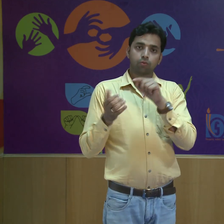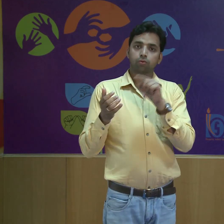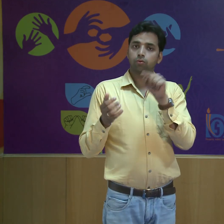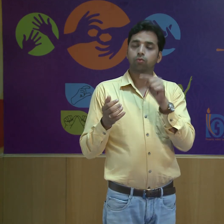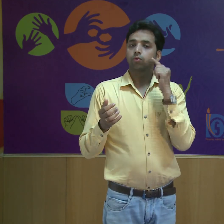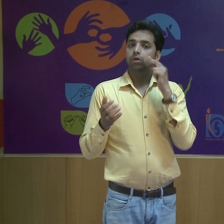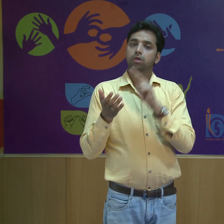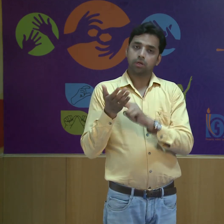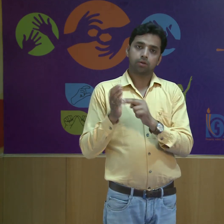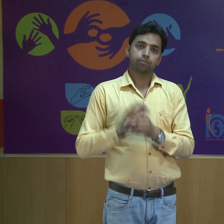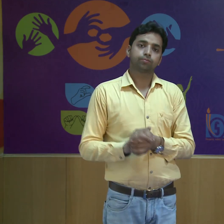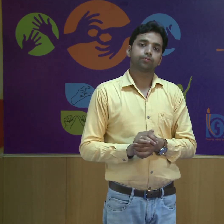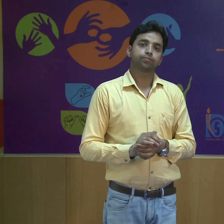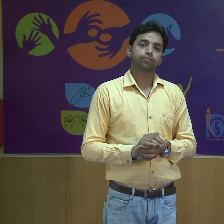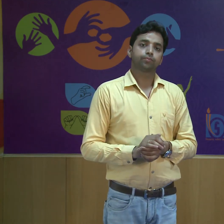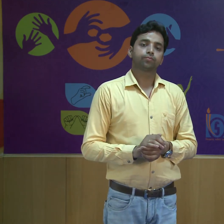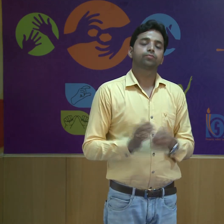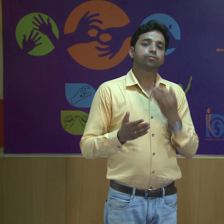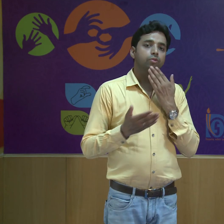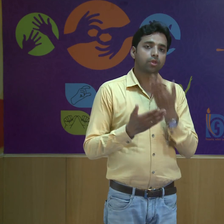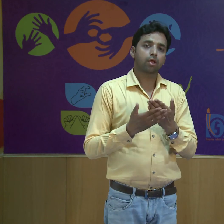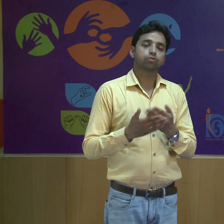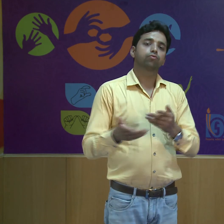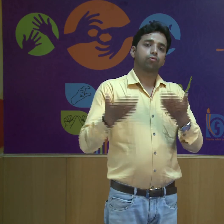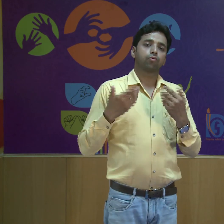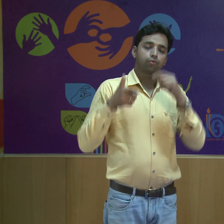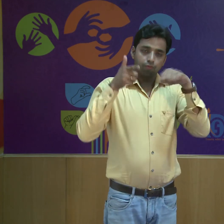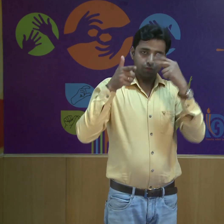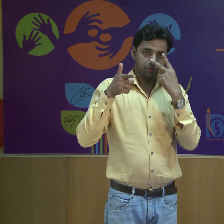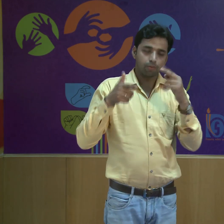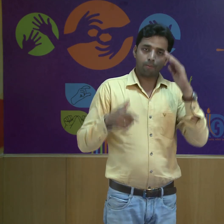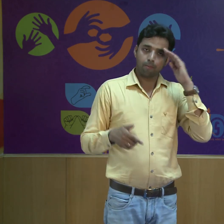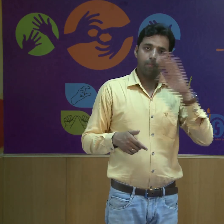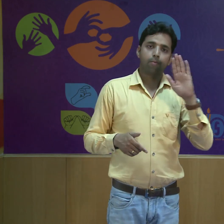www.nios.ac.in. Thanks for watching. Bye.